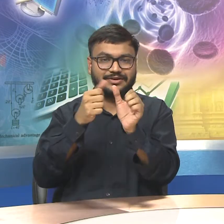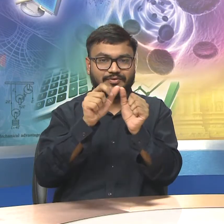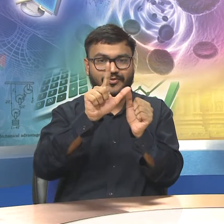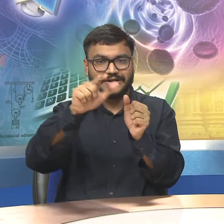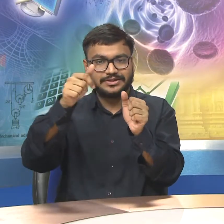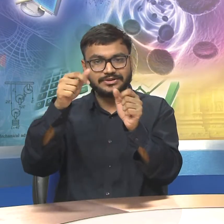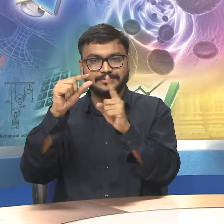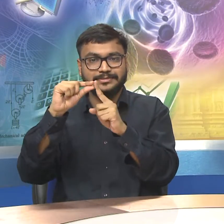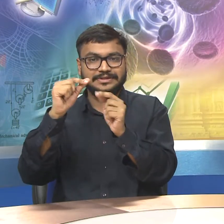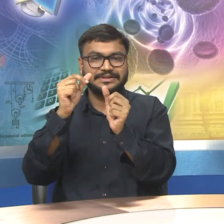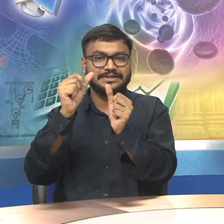three components,